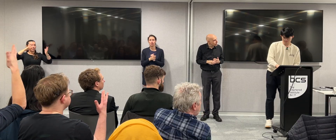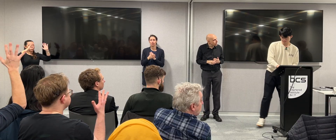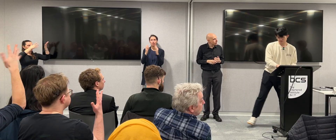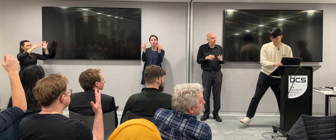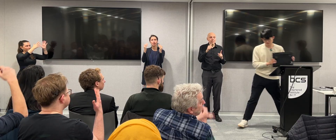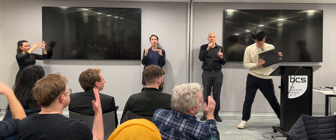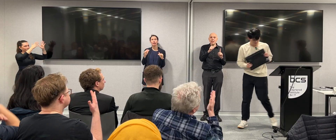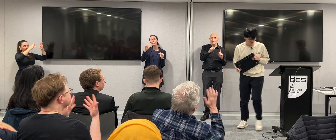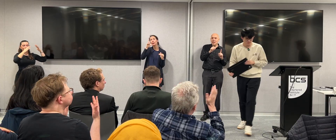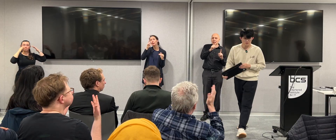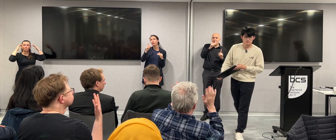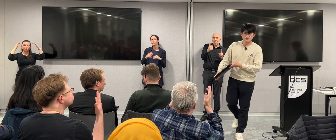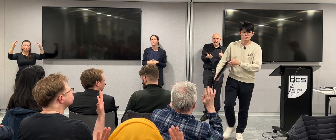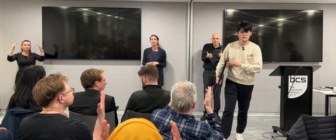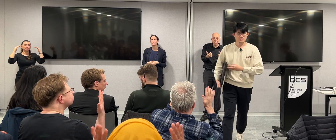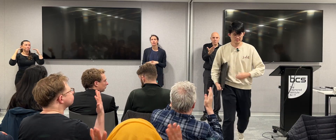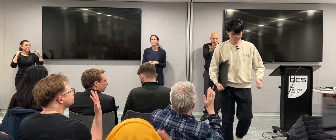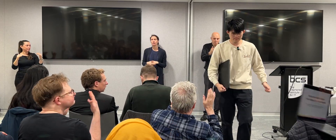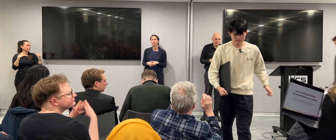have teacher.